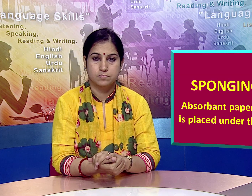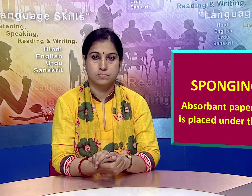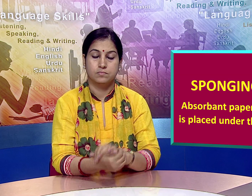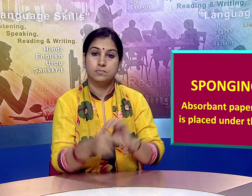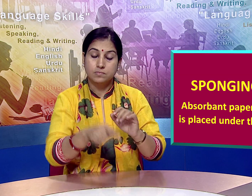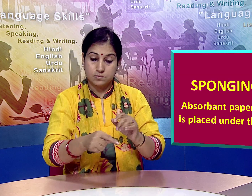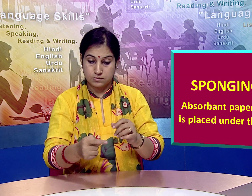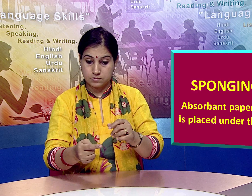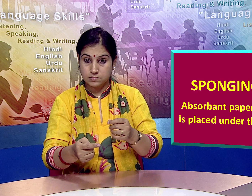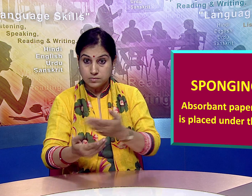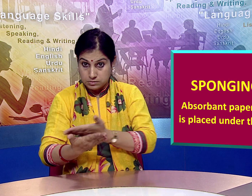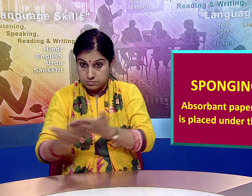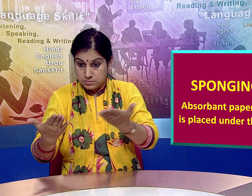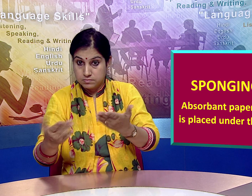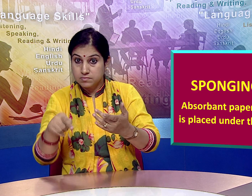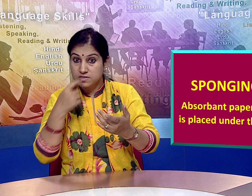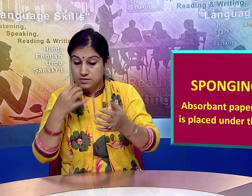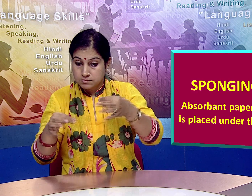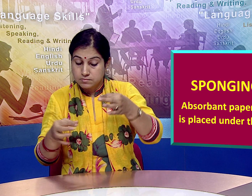faces the absorbing surface.